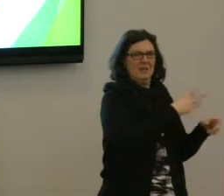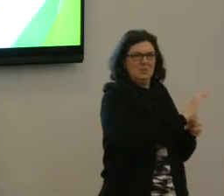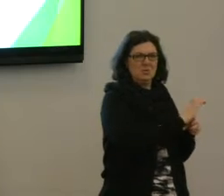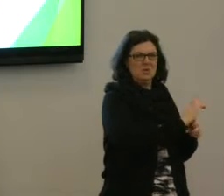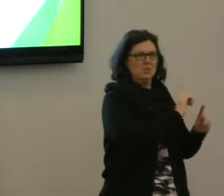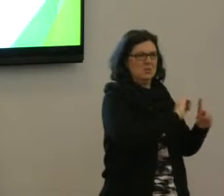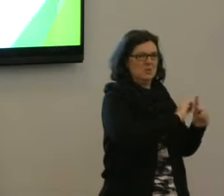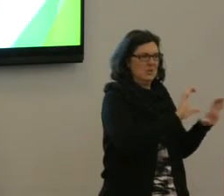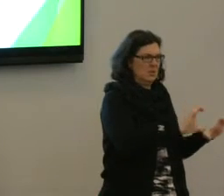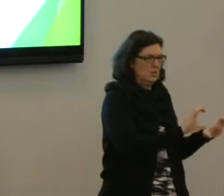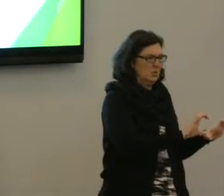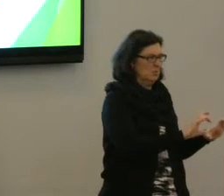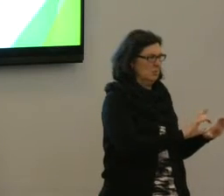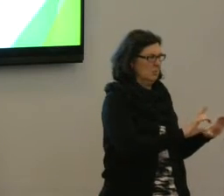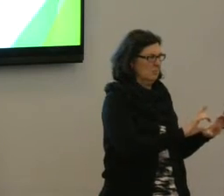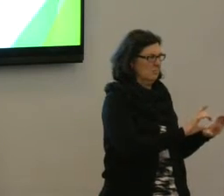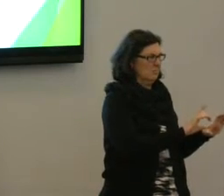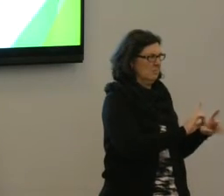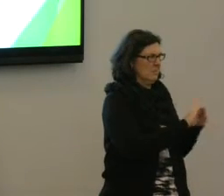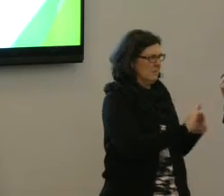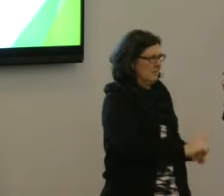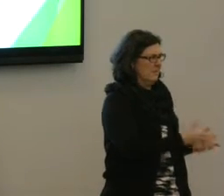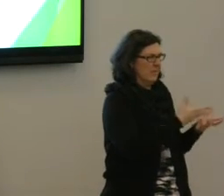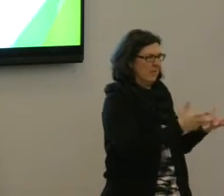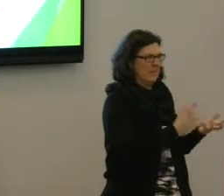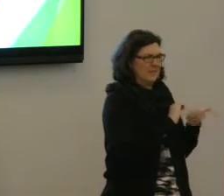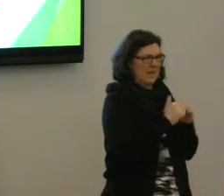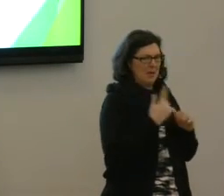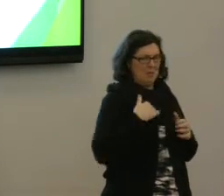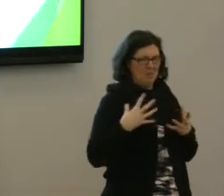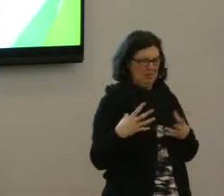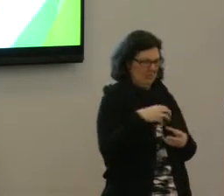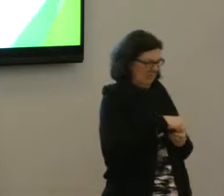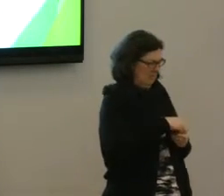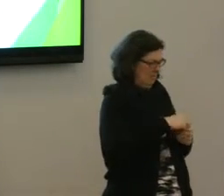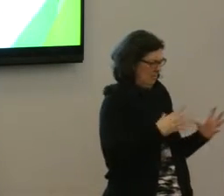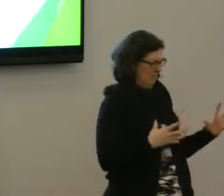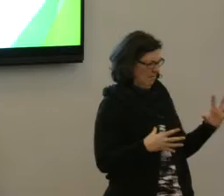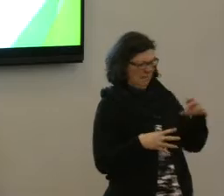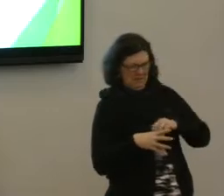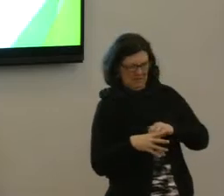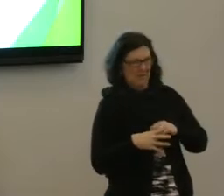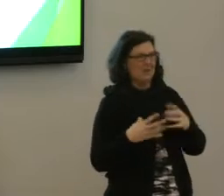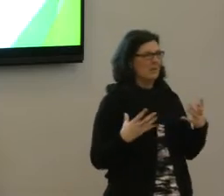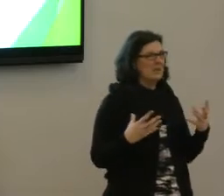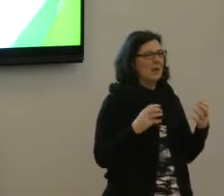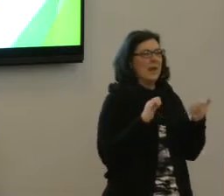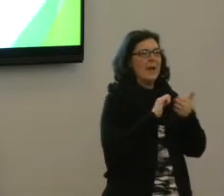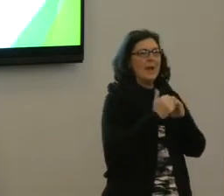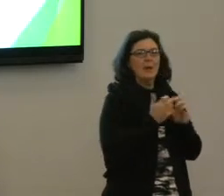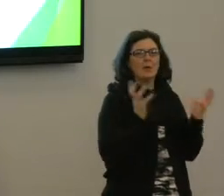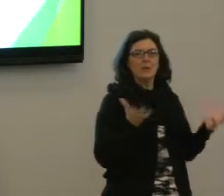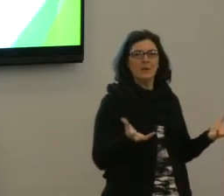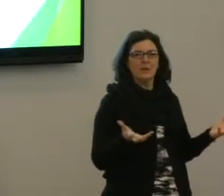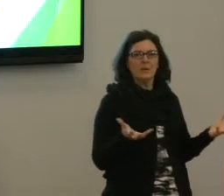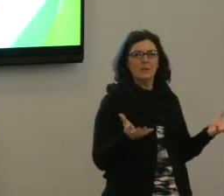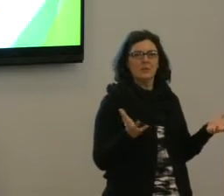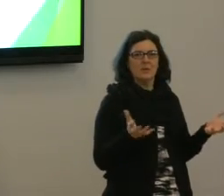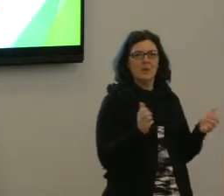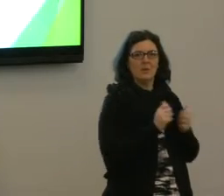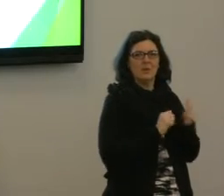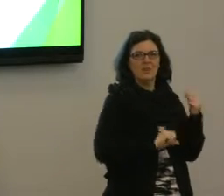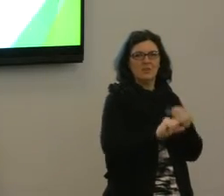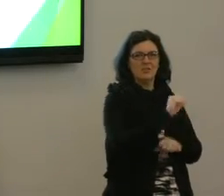so many different kinds of things. How do you expect us to know what to do around that? So it's, how do we learn to talk with one another in a